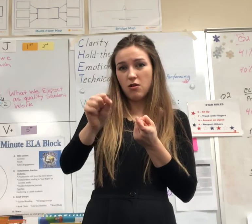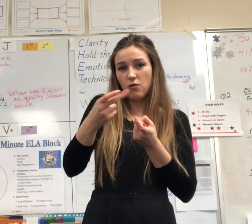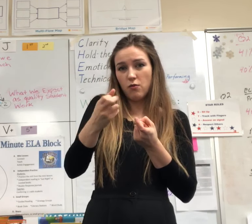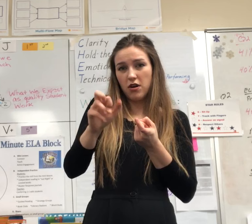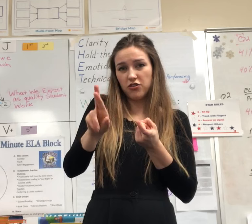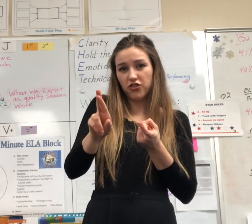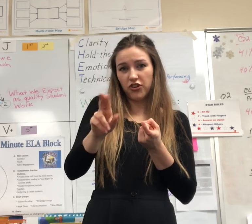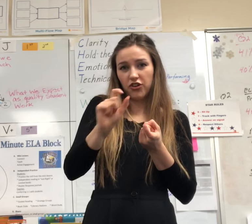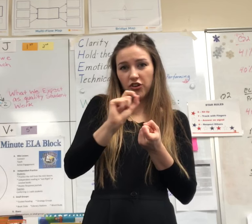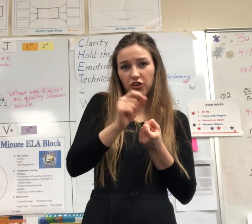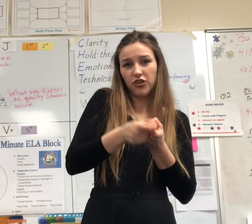observer wrote in that